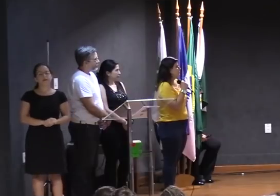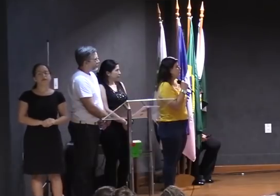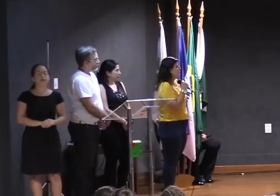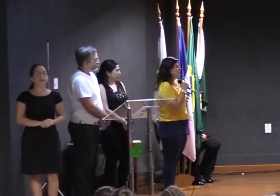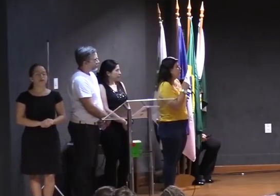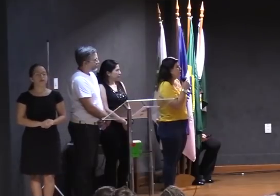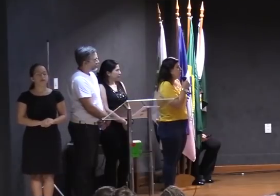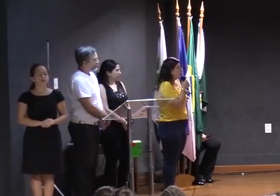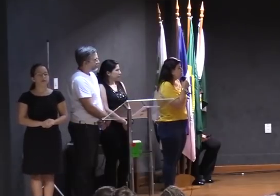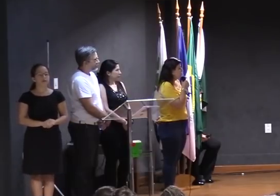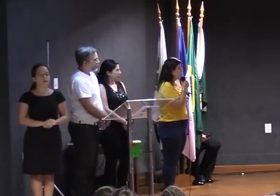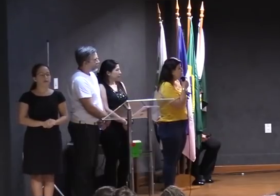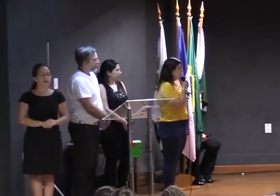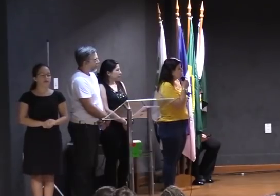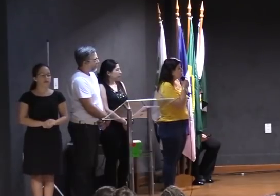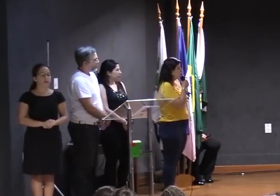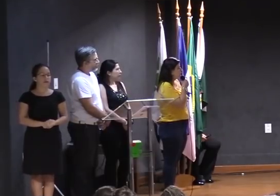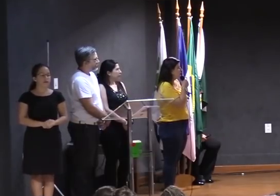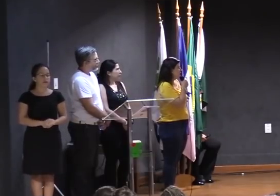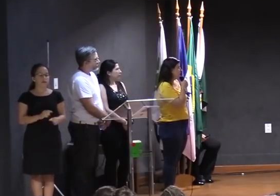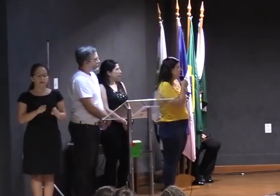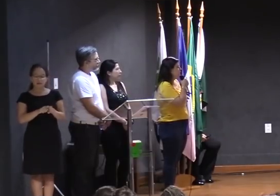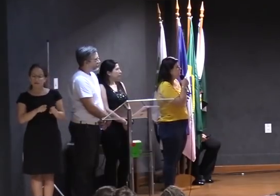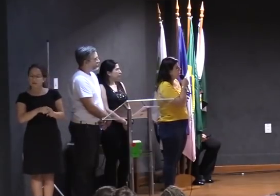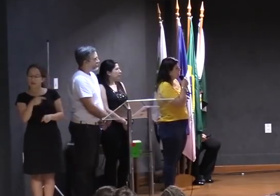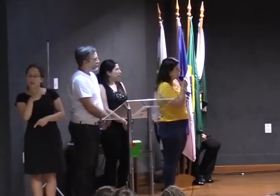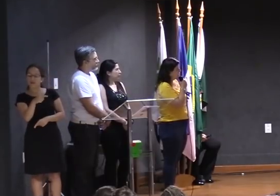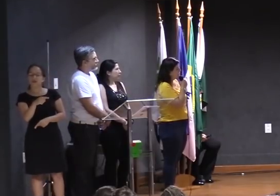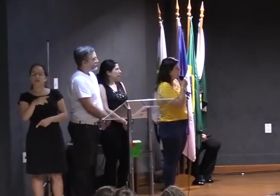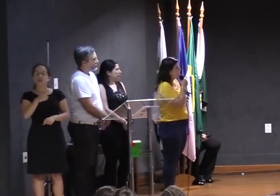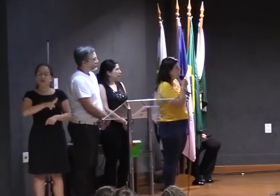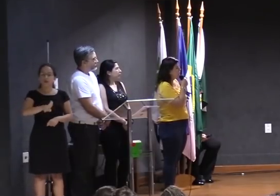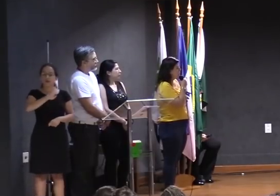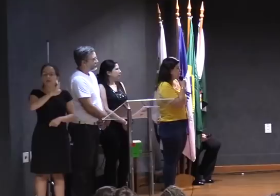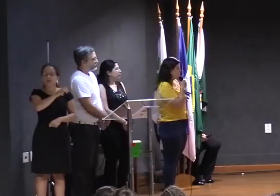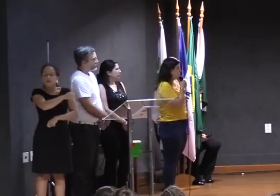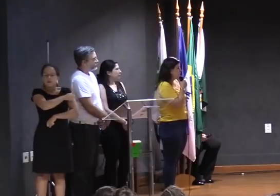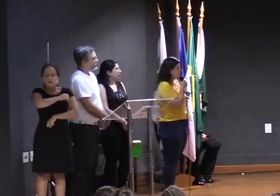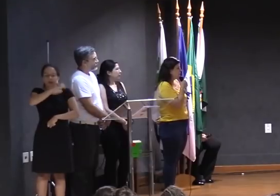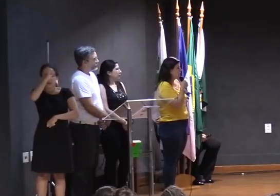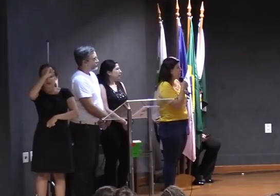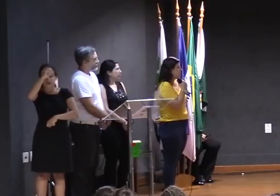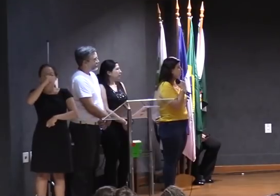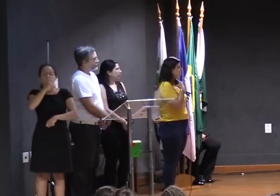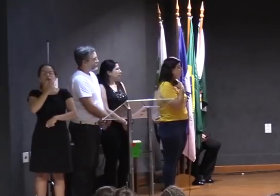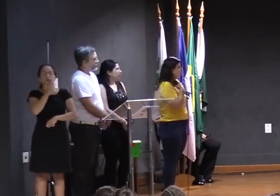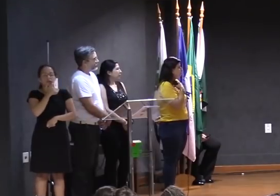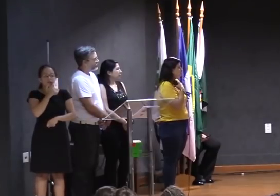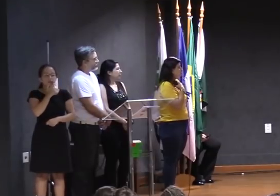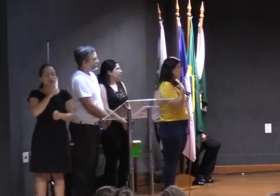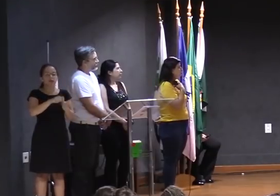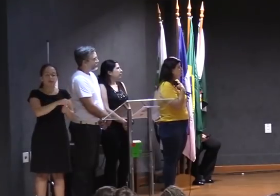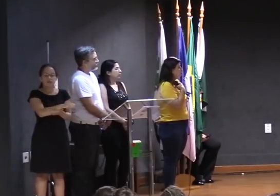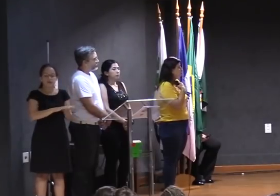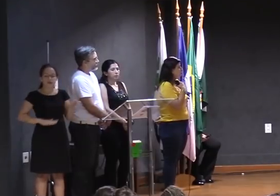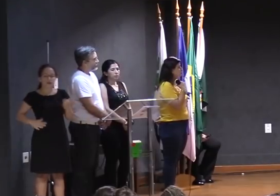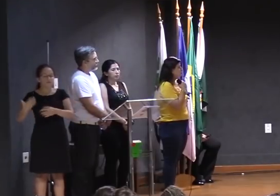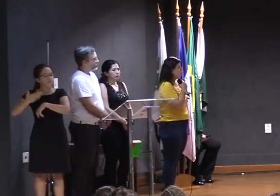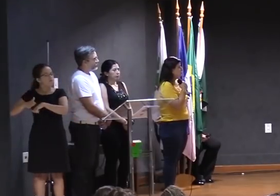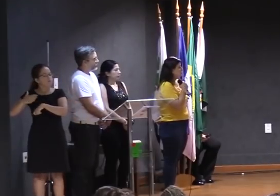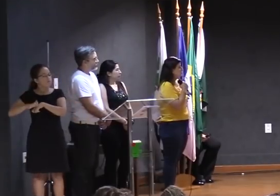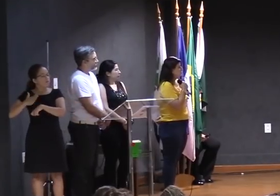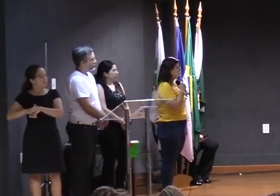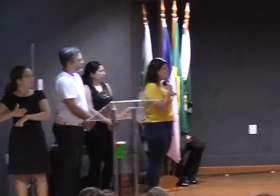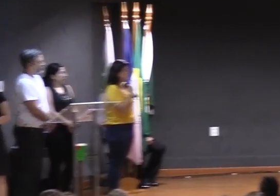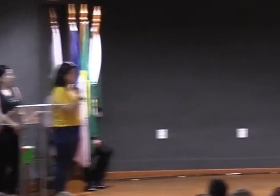the students. E é usado para os alunos aprenderem inglês, fazer exercícios e exercitar. Then in the